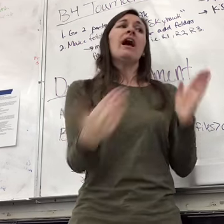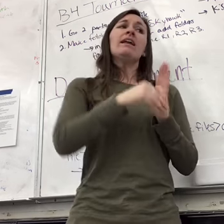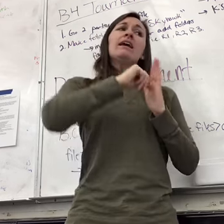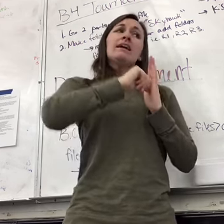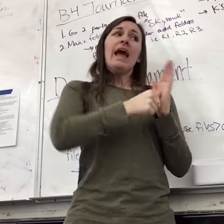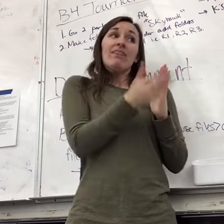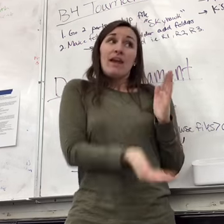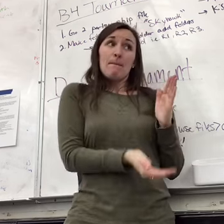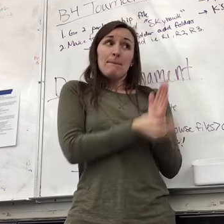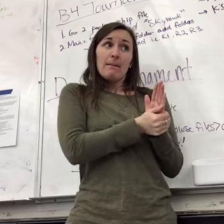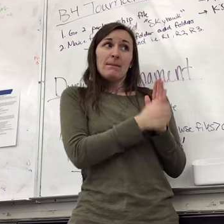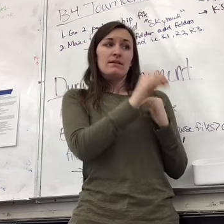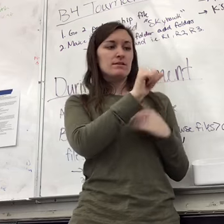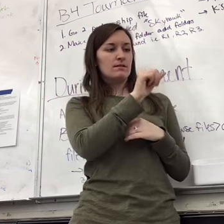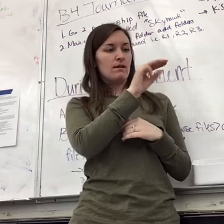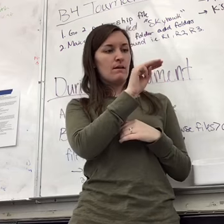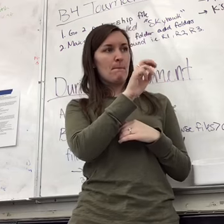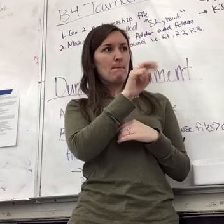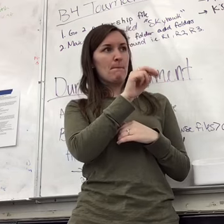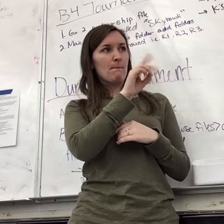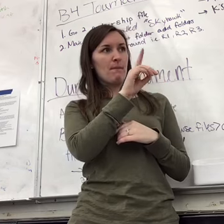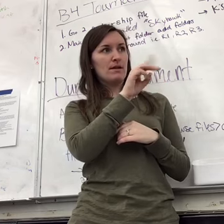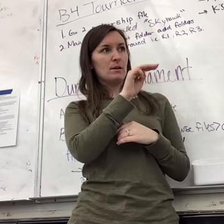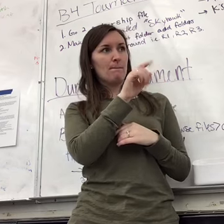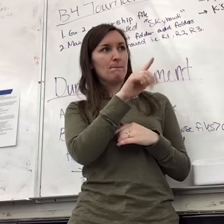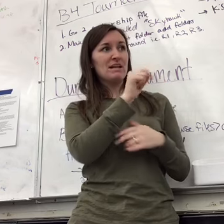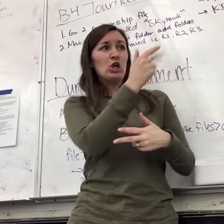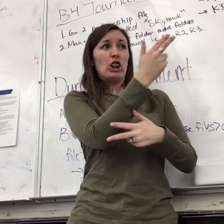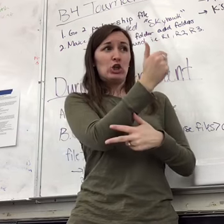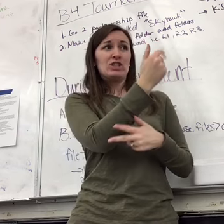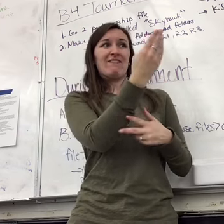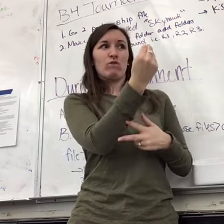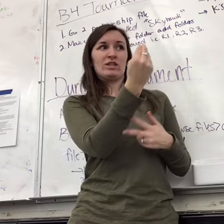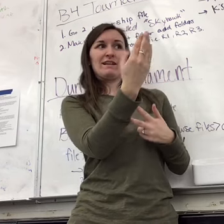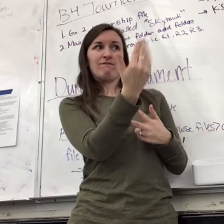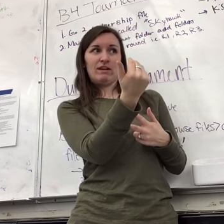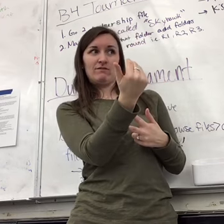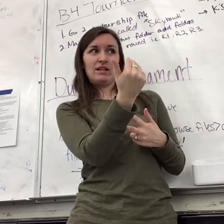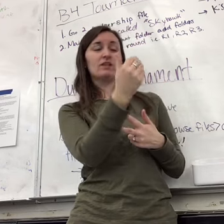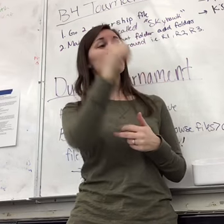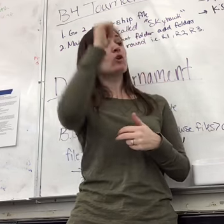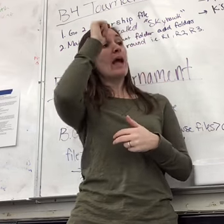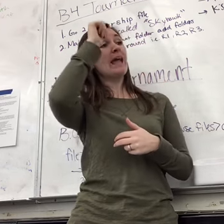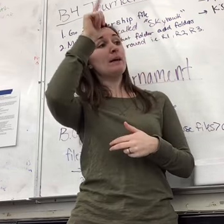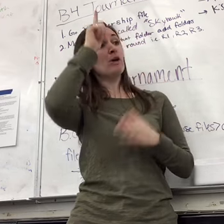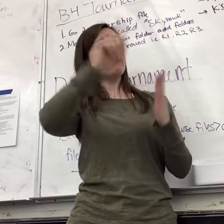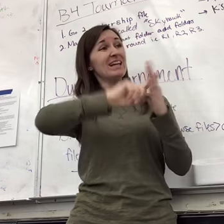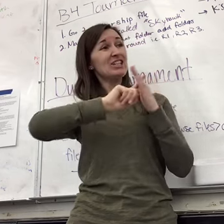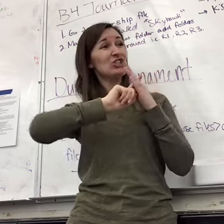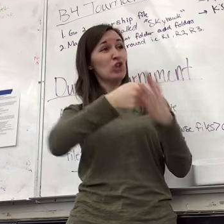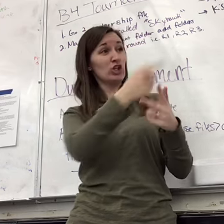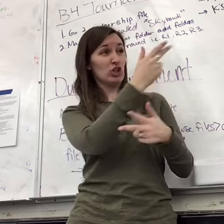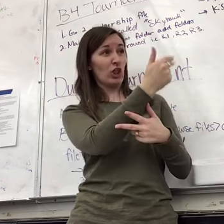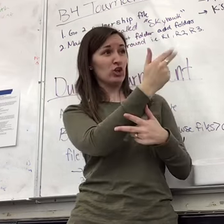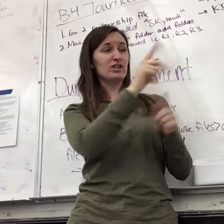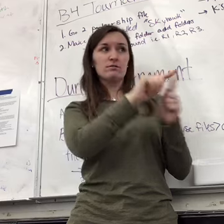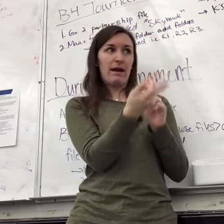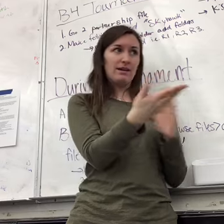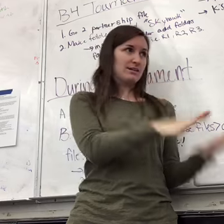Amendment. 13th Amendment comes first. Abraham Lincoln begins the 13th Amendment, but then he dies, so it's not ever signed into law.